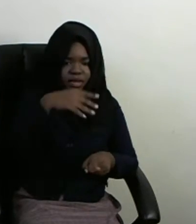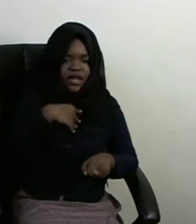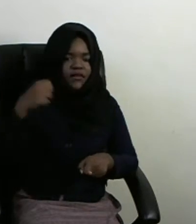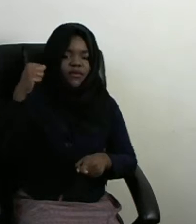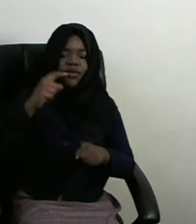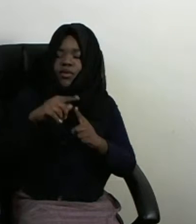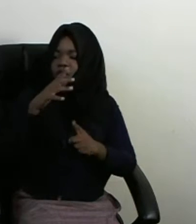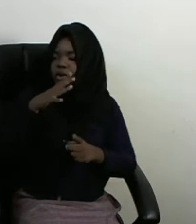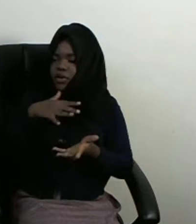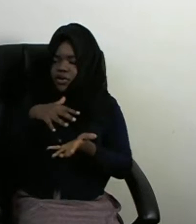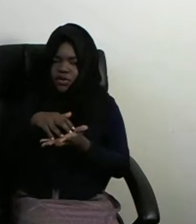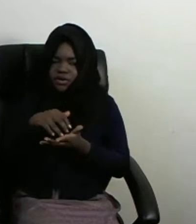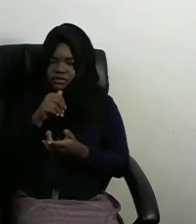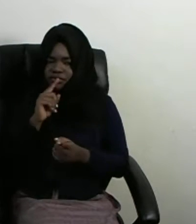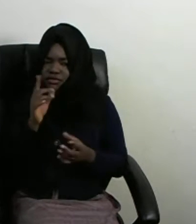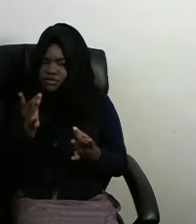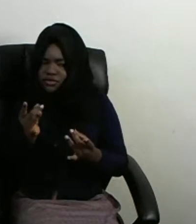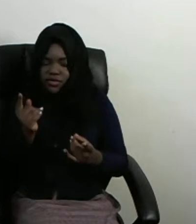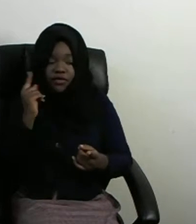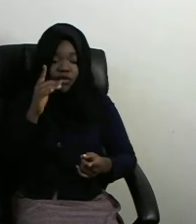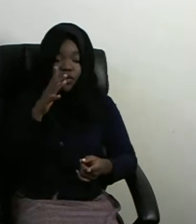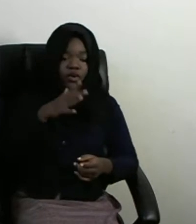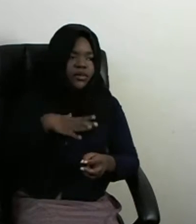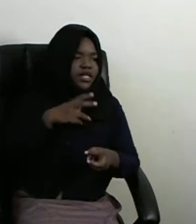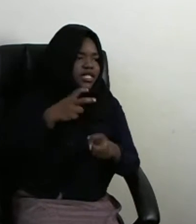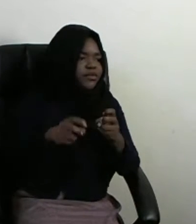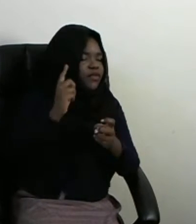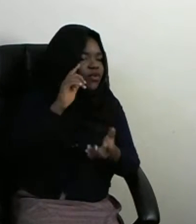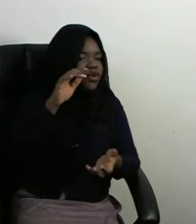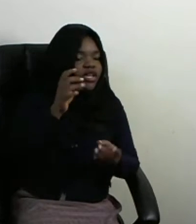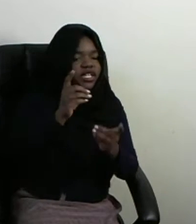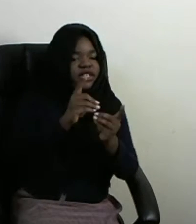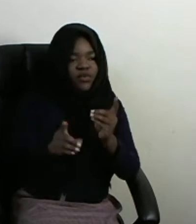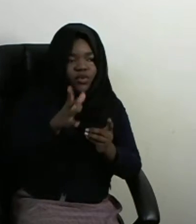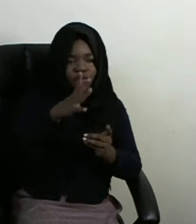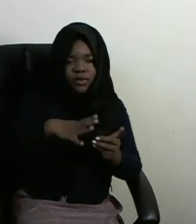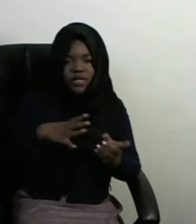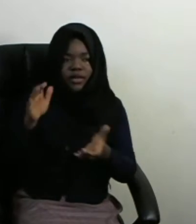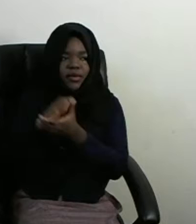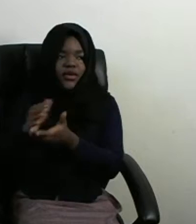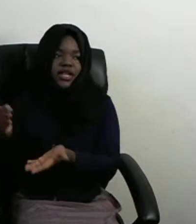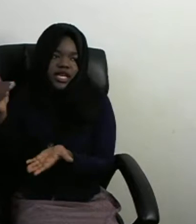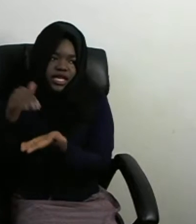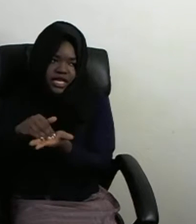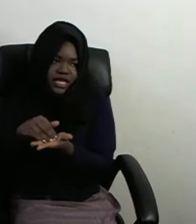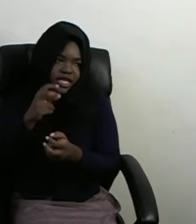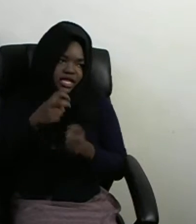Women, it is difficult for a divorced woman to get married.